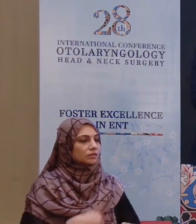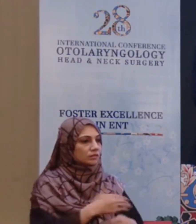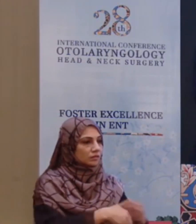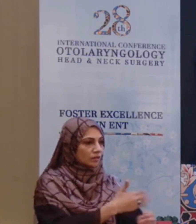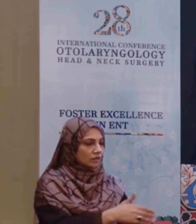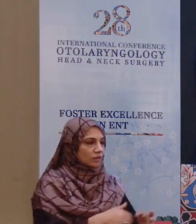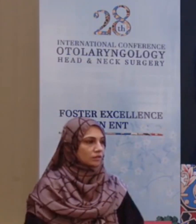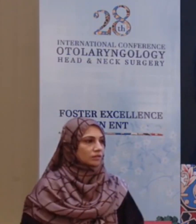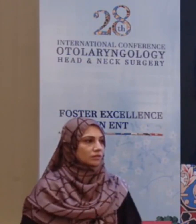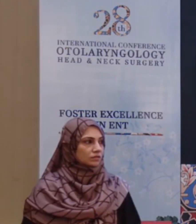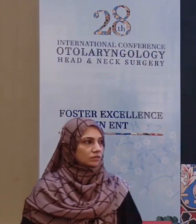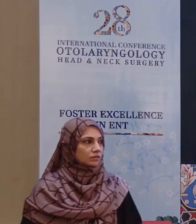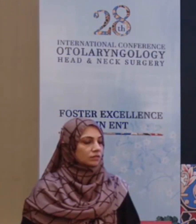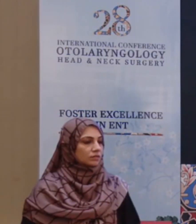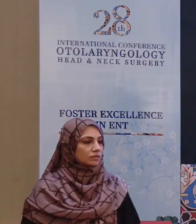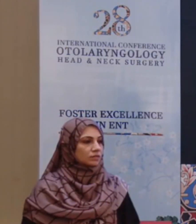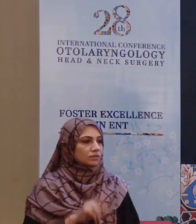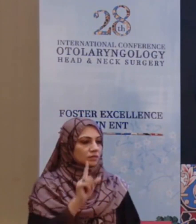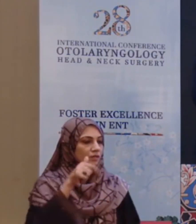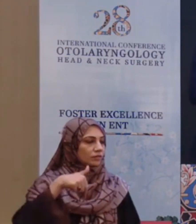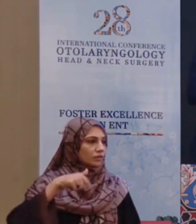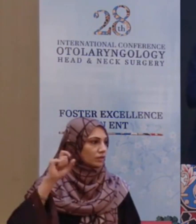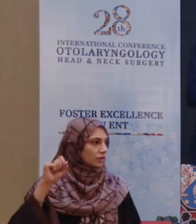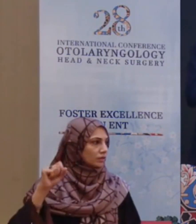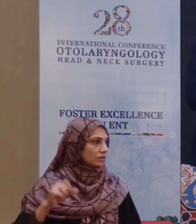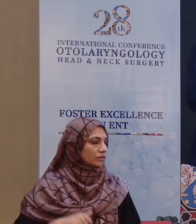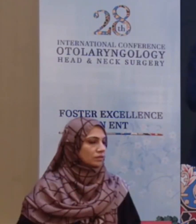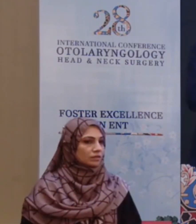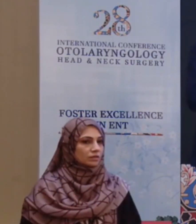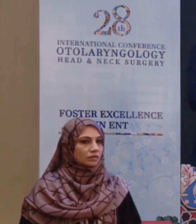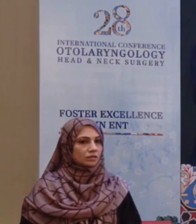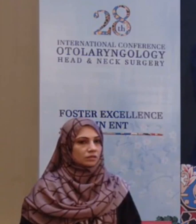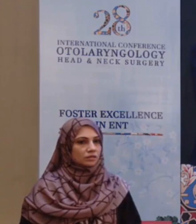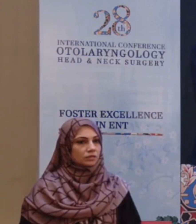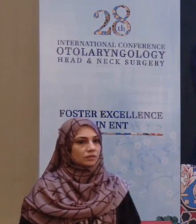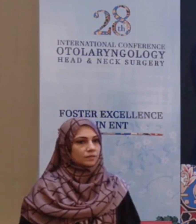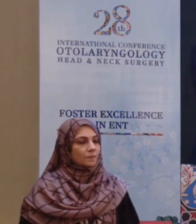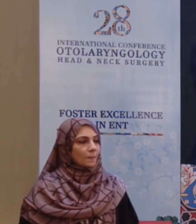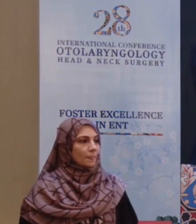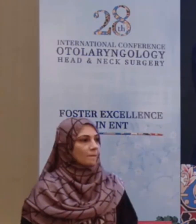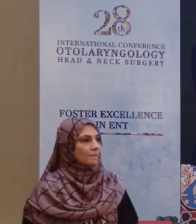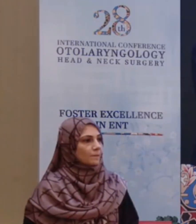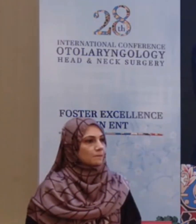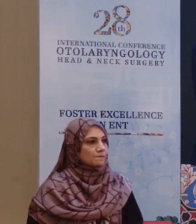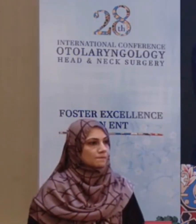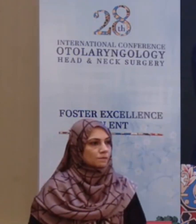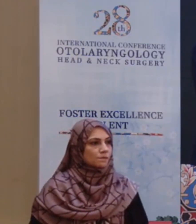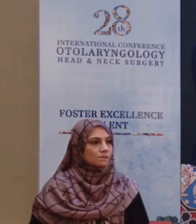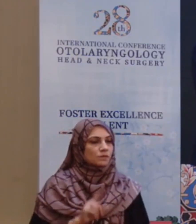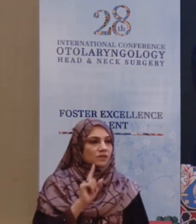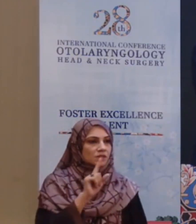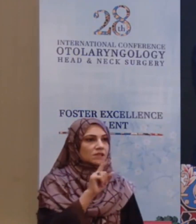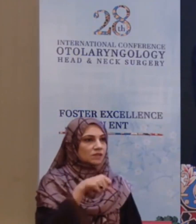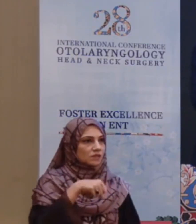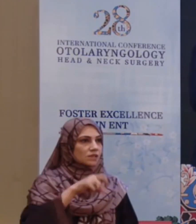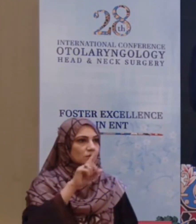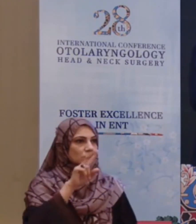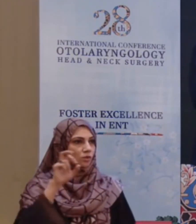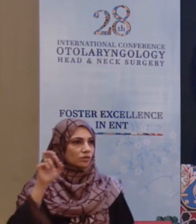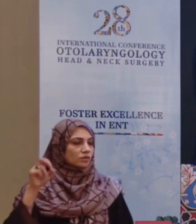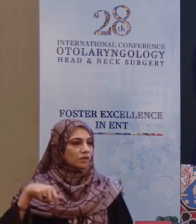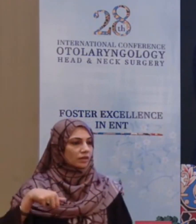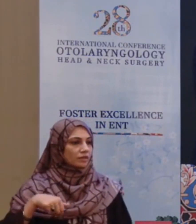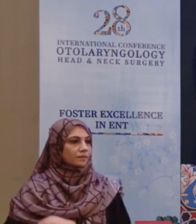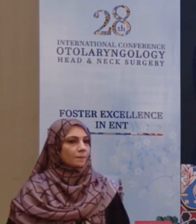cradiofacial rehabilitation fixtures came in 79, and there have been lots of developments since then, but it was in 2009 that the